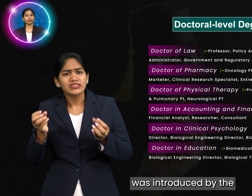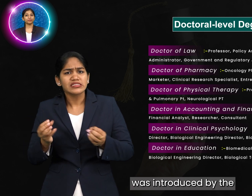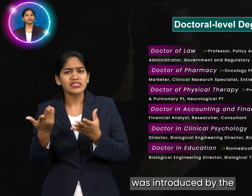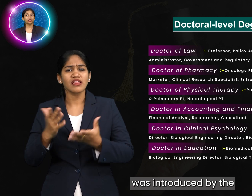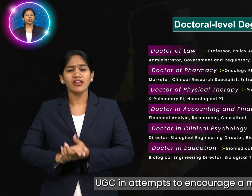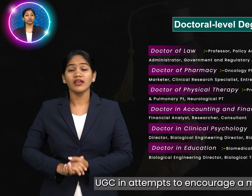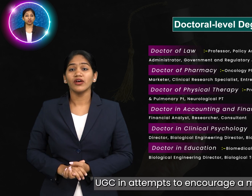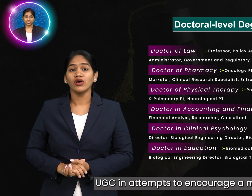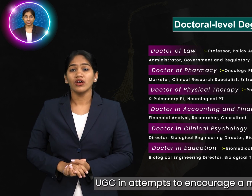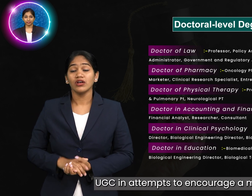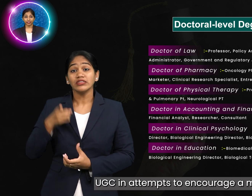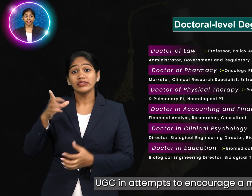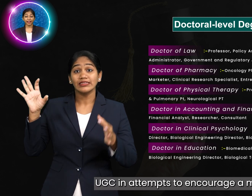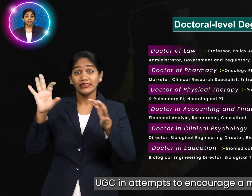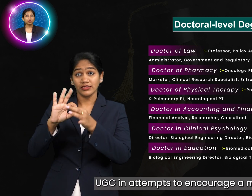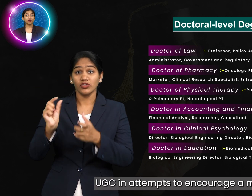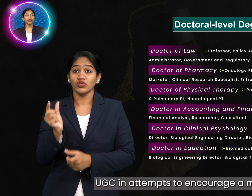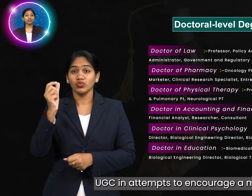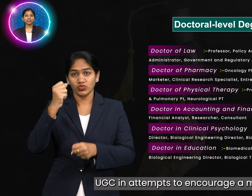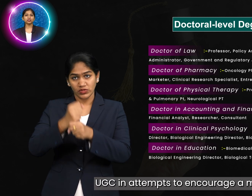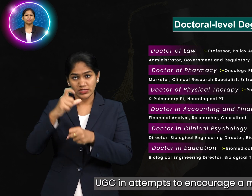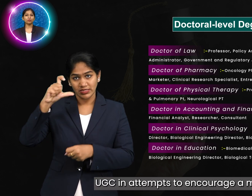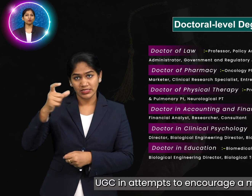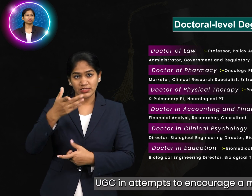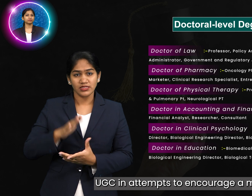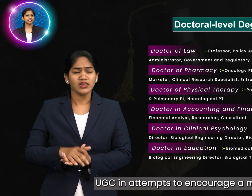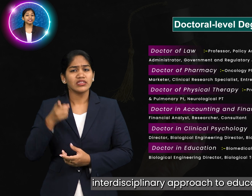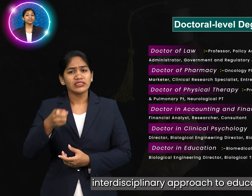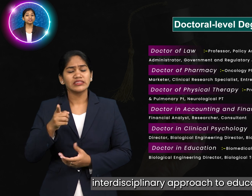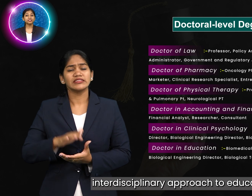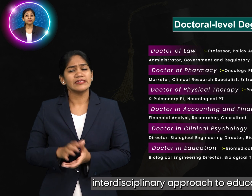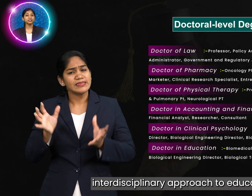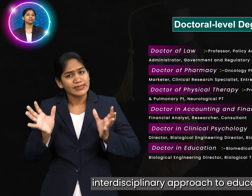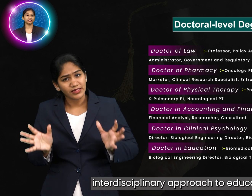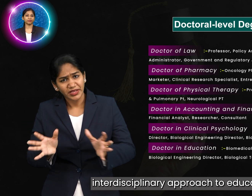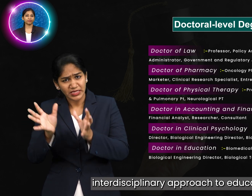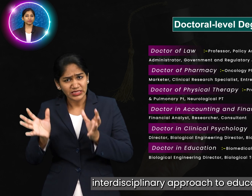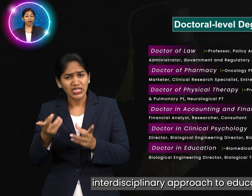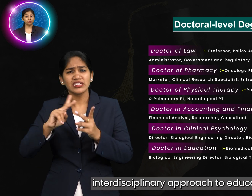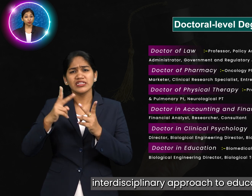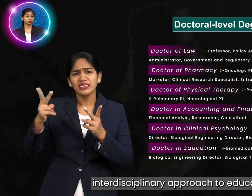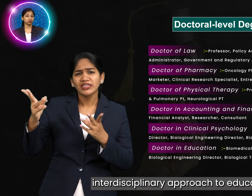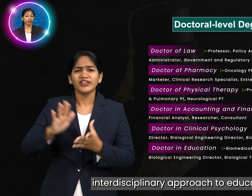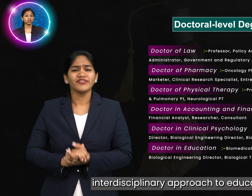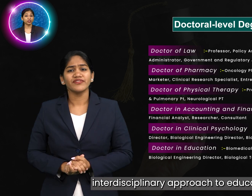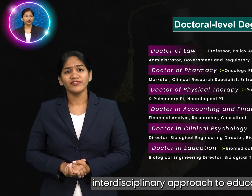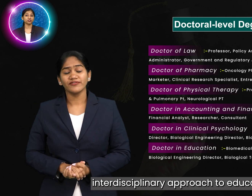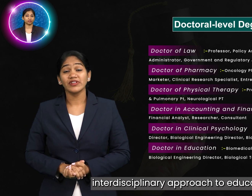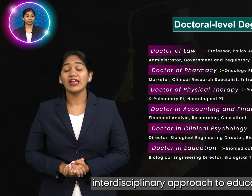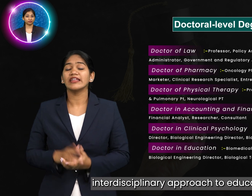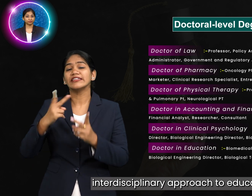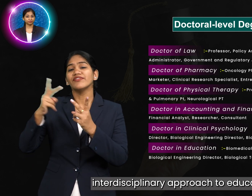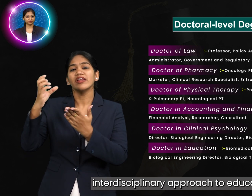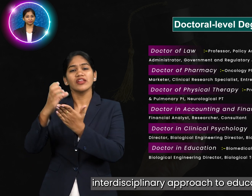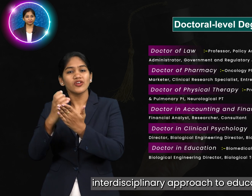by the UGC in attempts to encourage a more interdisciplinary approach to